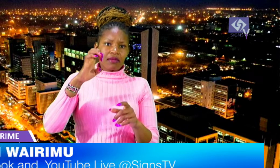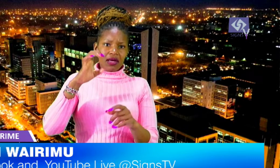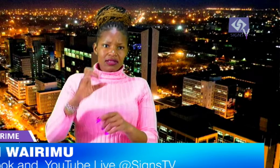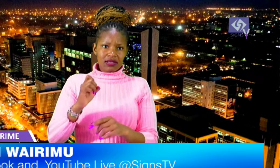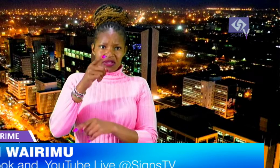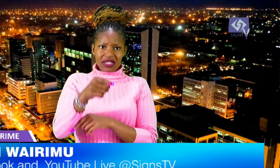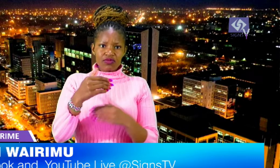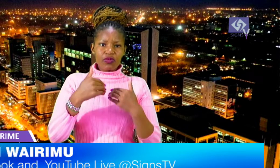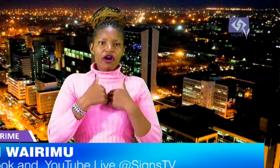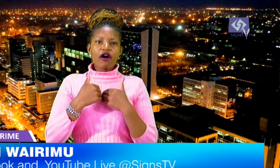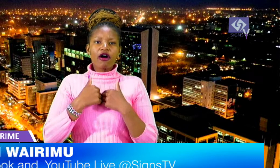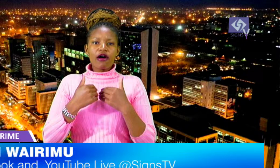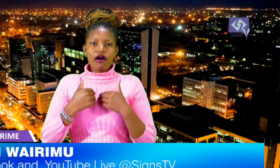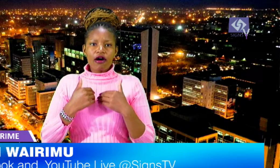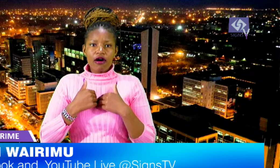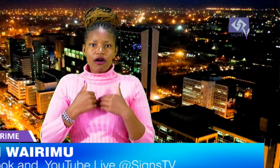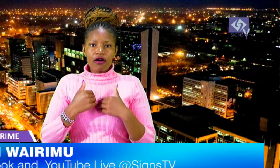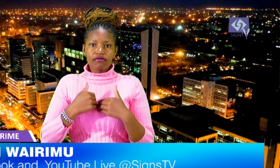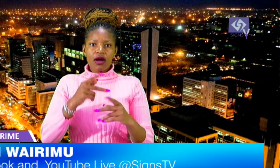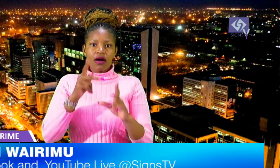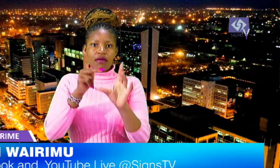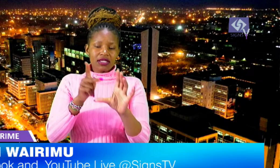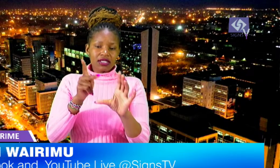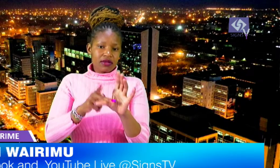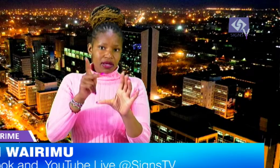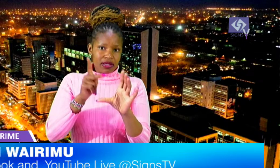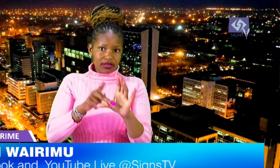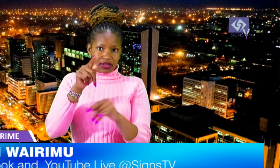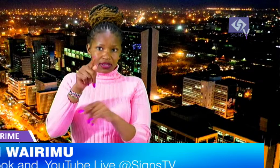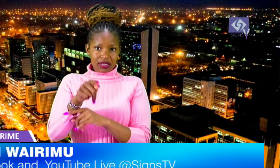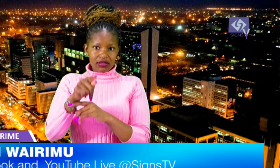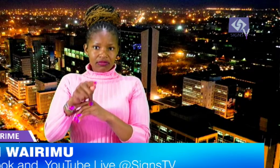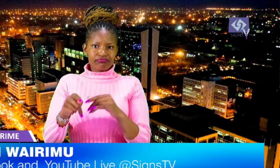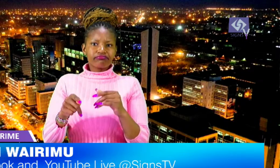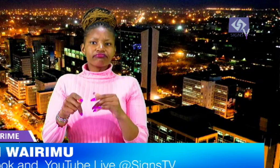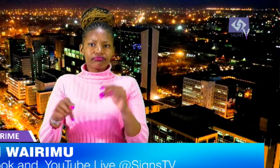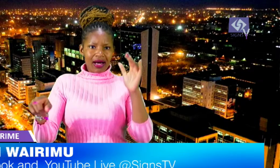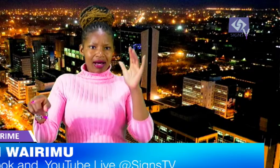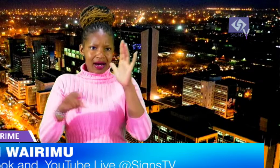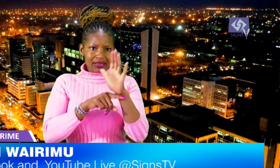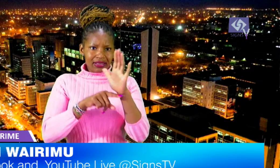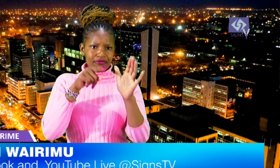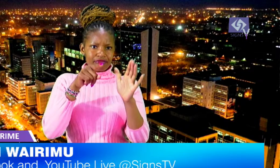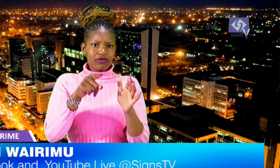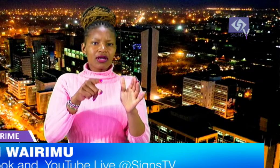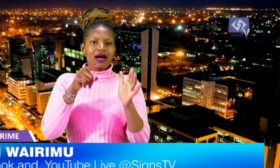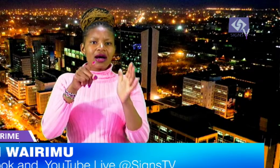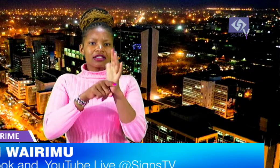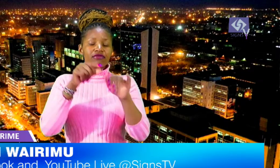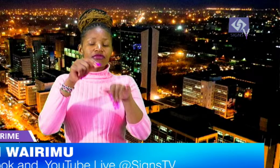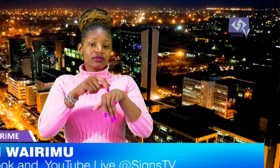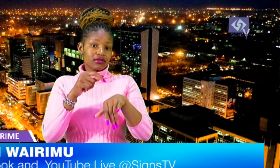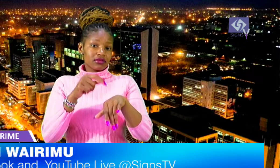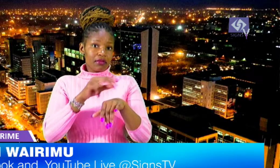resulting from bipartisan discussion regarding the composition of the IEBC.